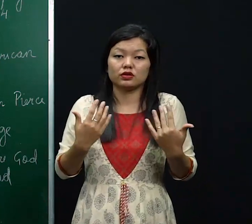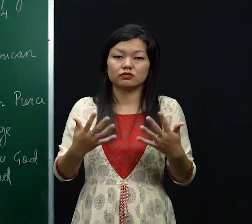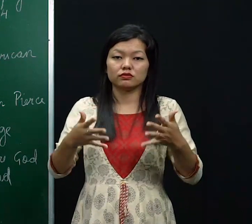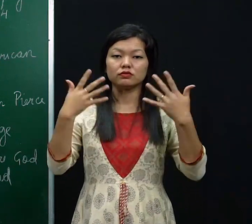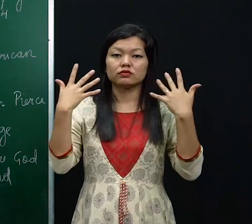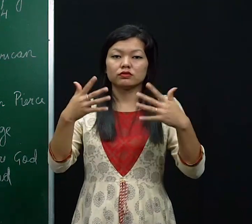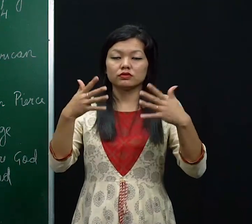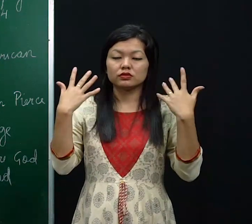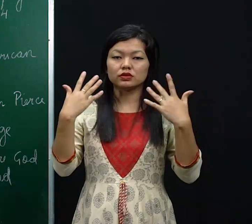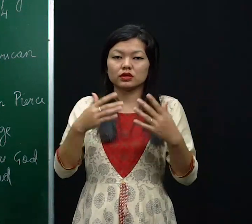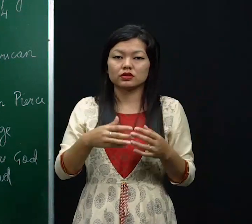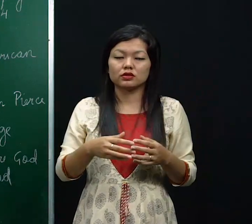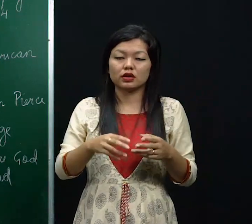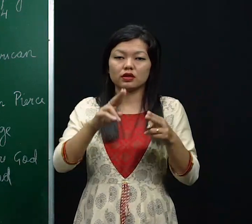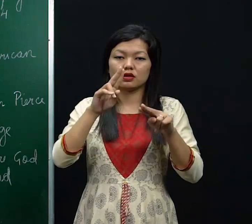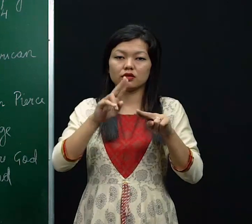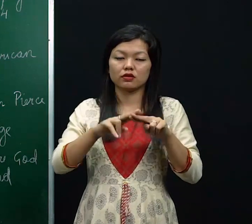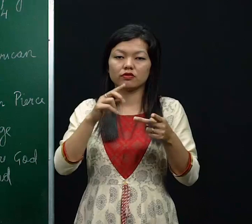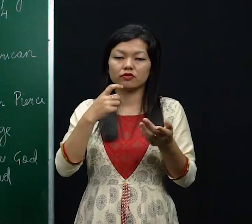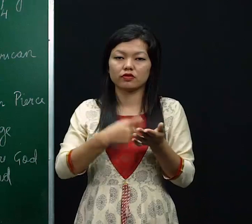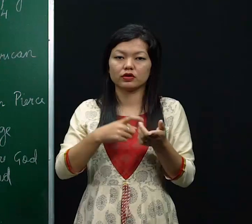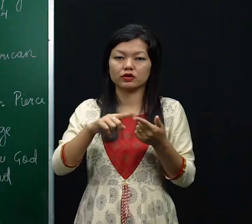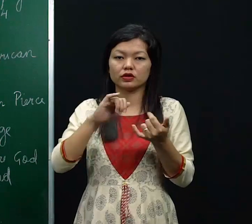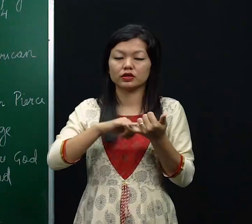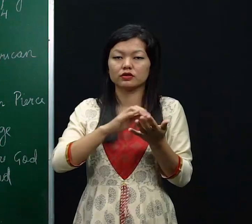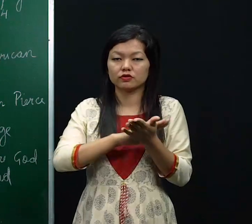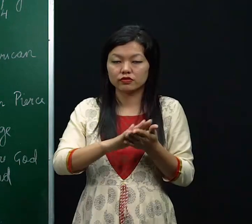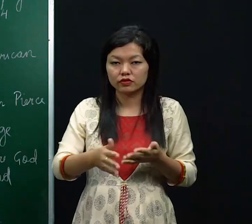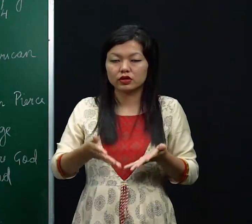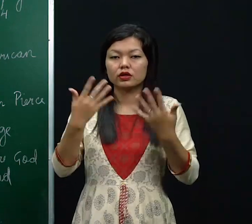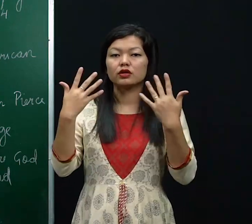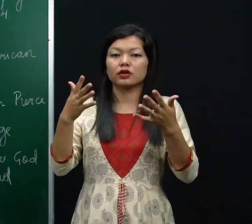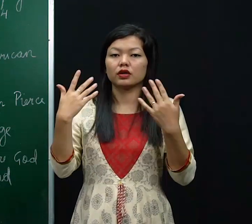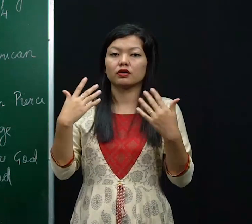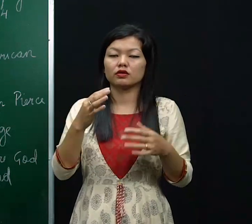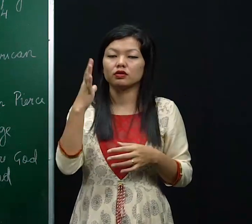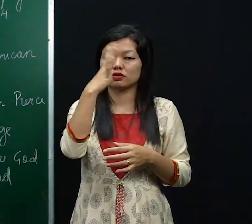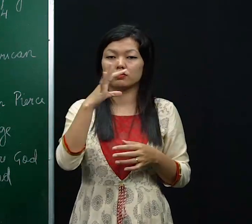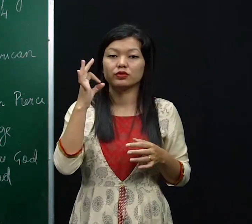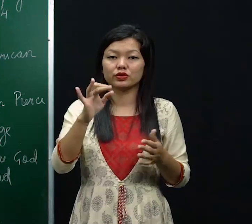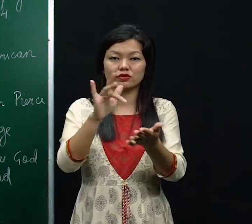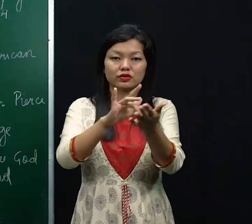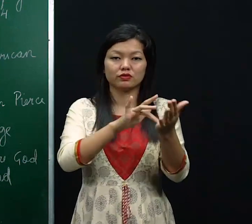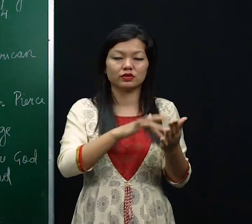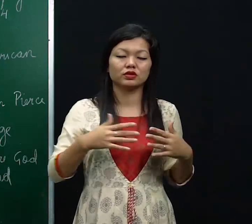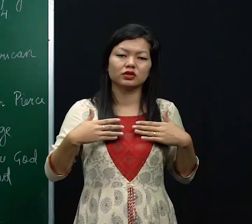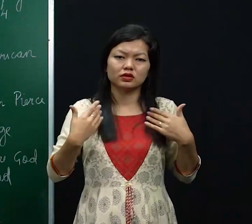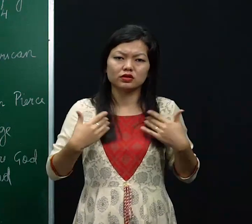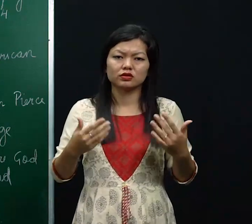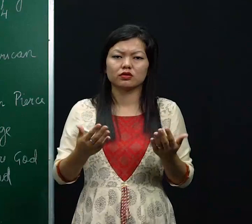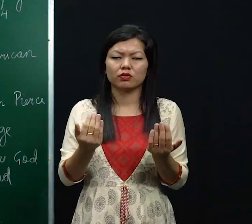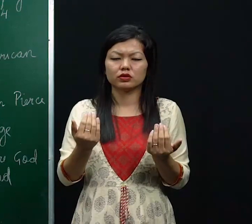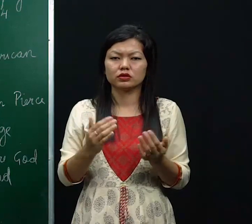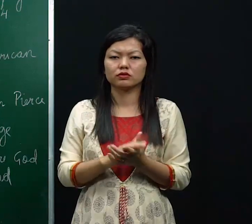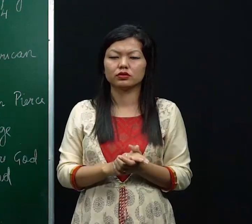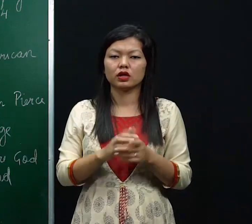way that it belongs to us, so you cannot spoil it, it would have been in a very ugly face for the whites. So he said, you also can